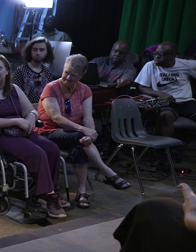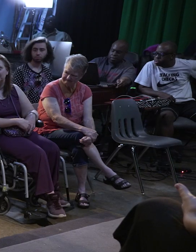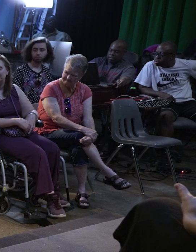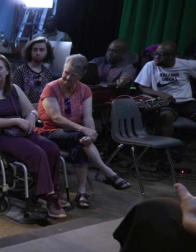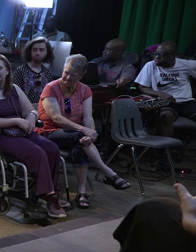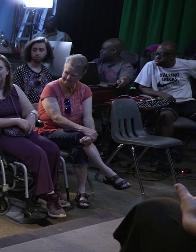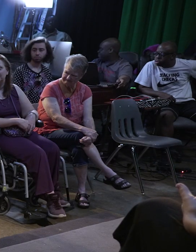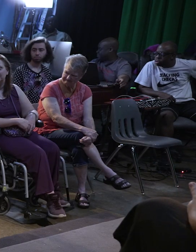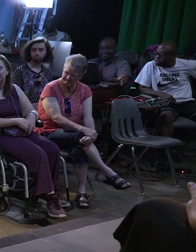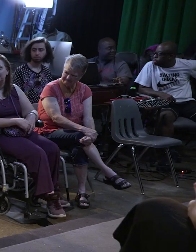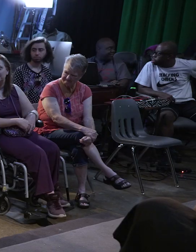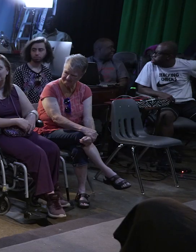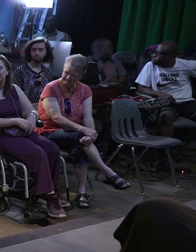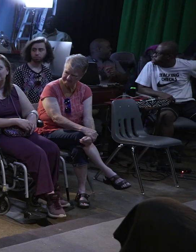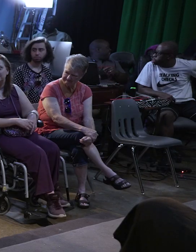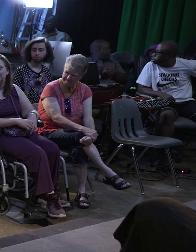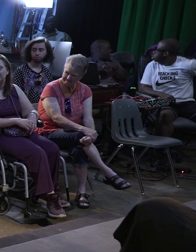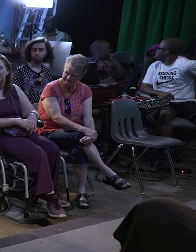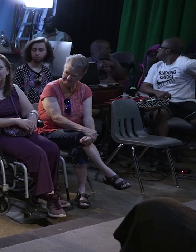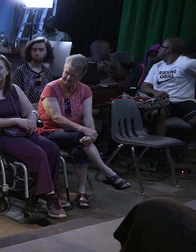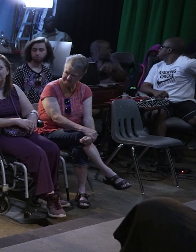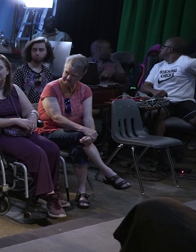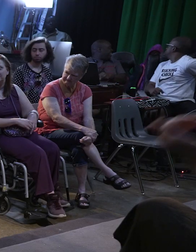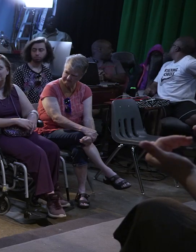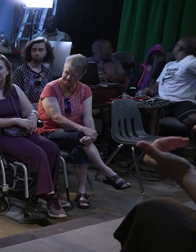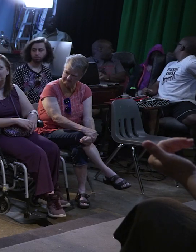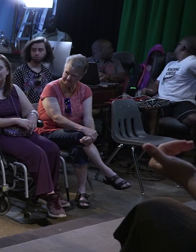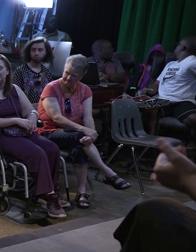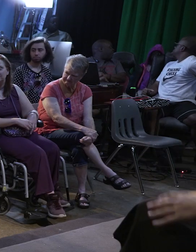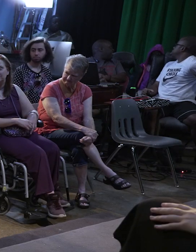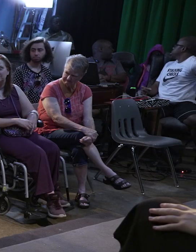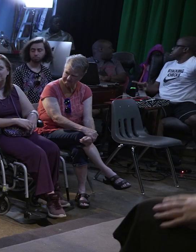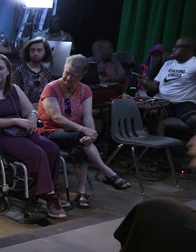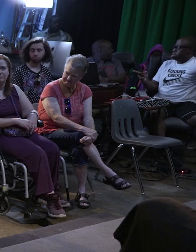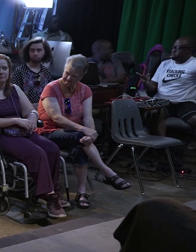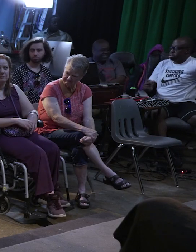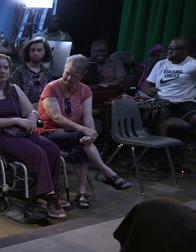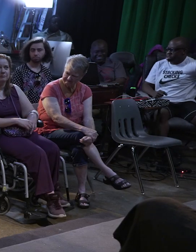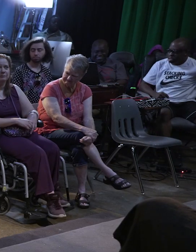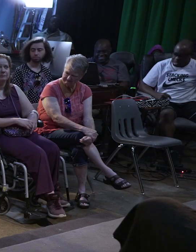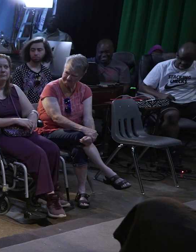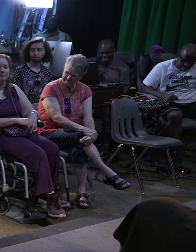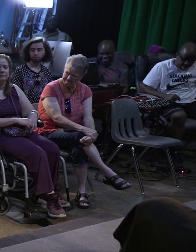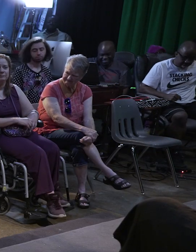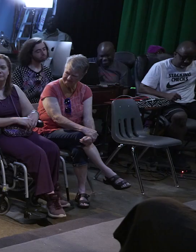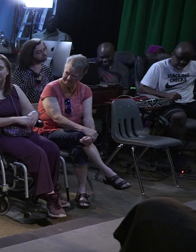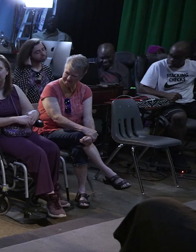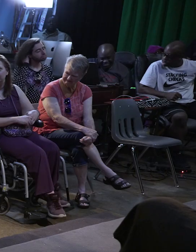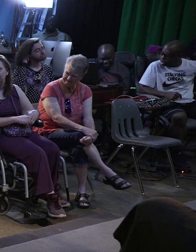I'm gonna watch 8 Simple Rules now. And I was so comforted because